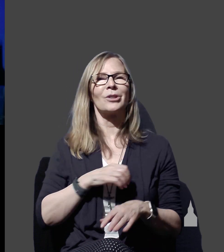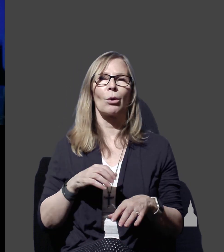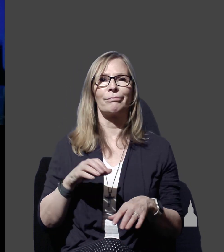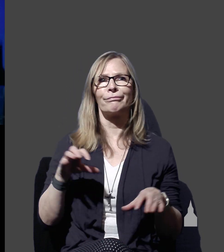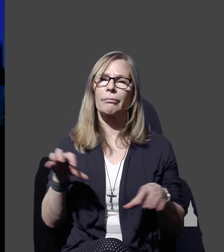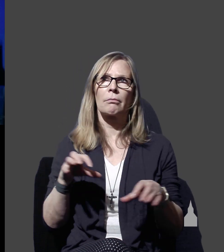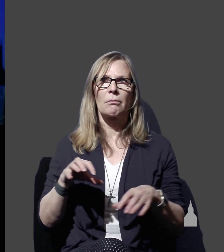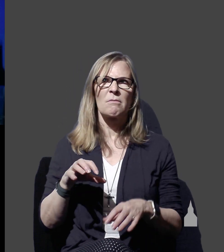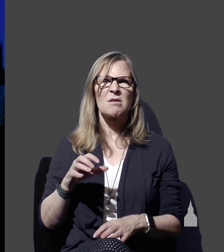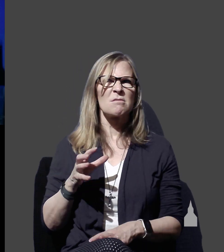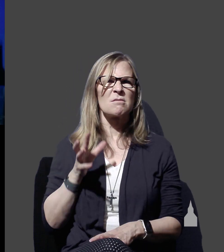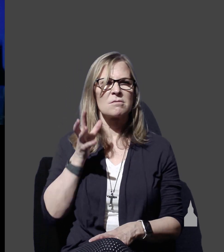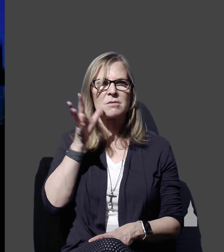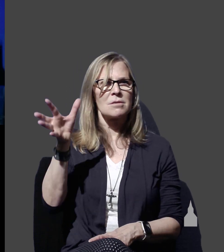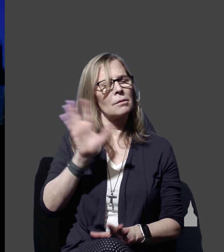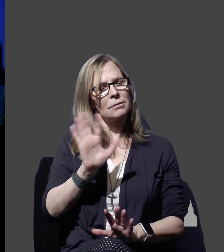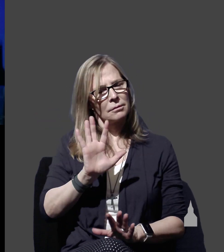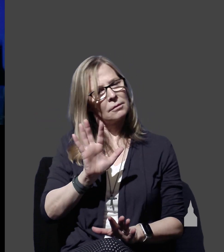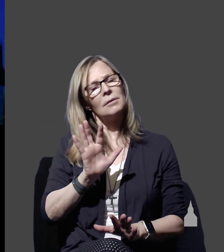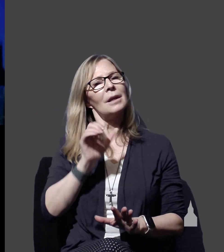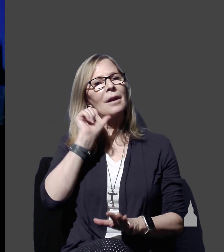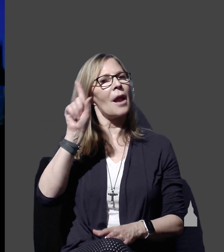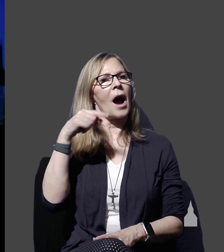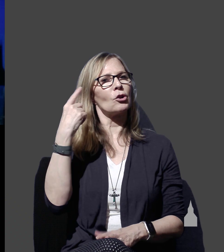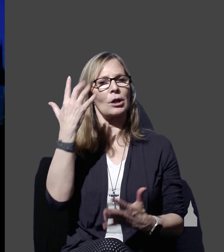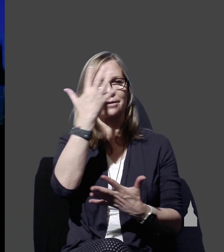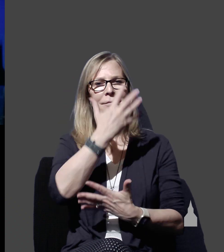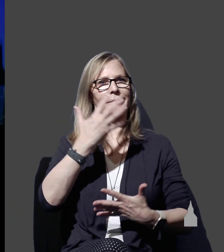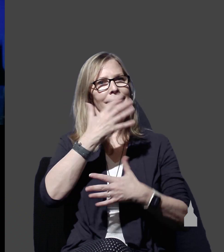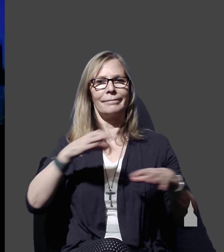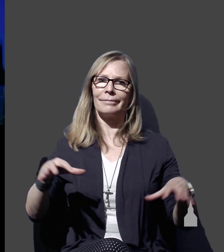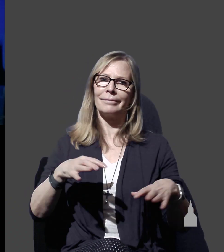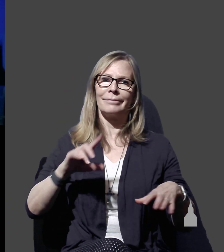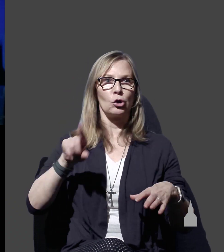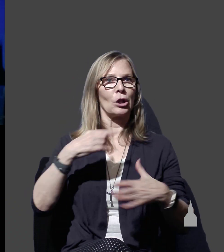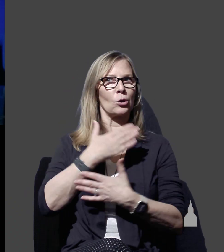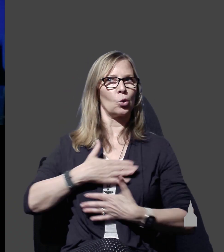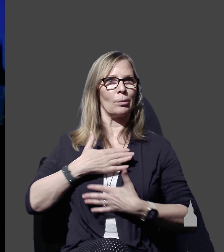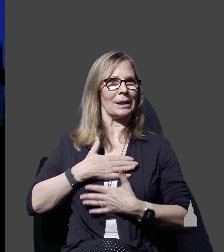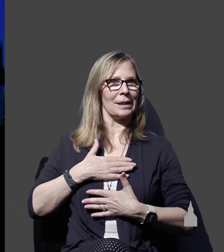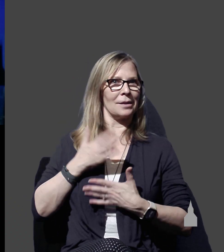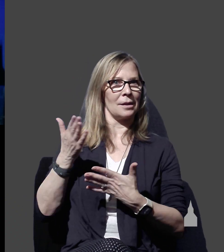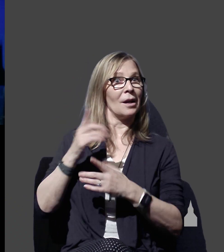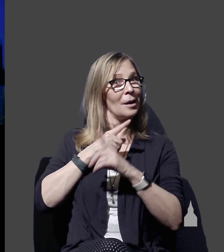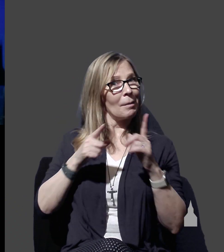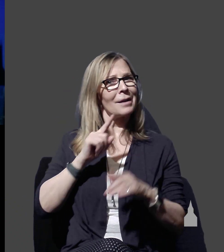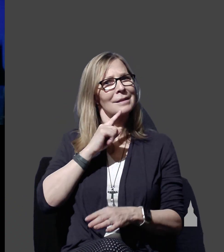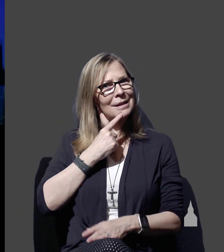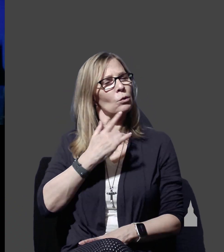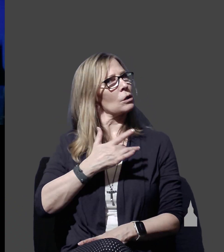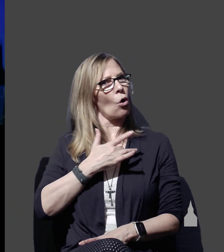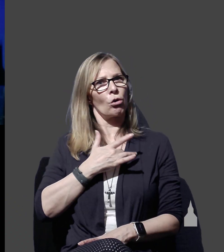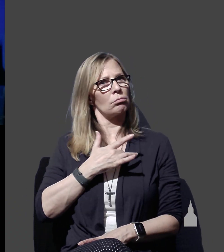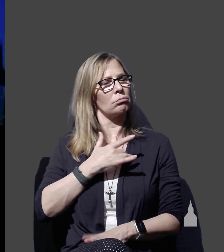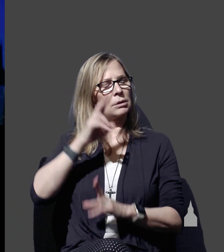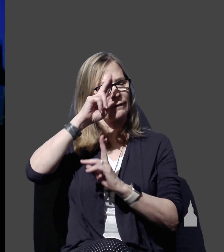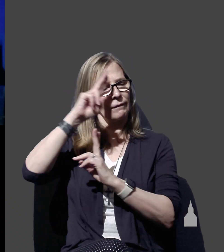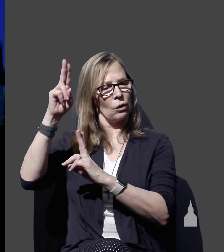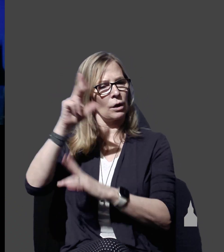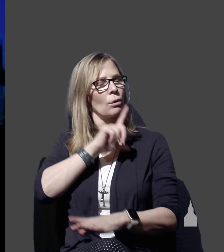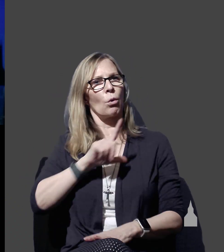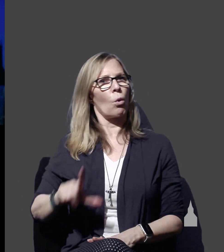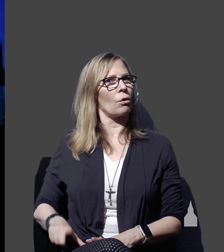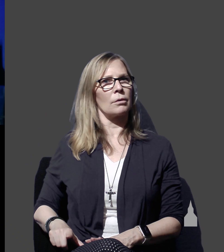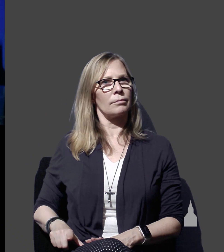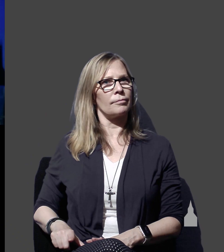Paul says, not with external service as those who merely please men, but with sincerity of heart, fearing the Lord. In other